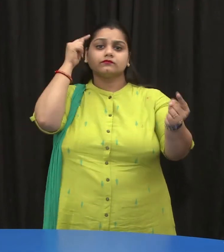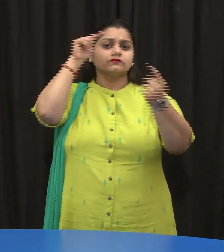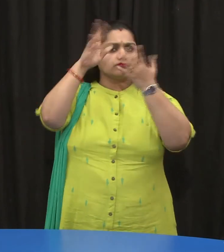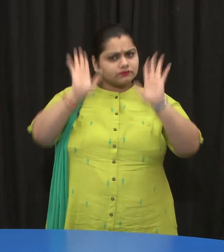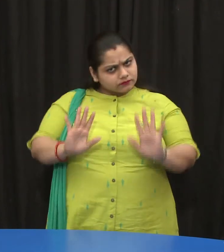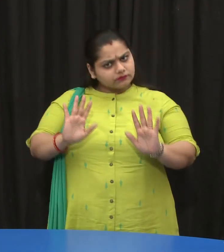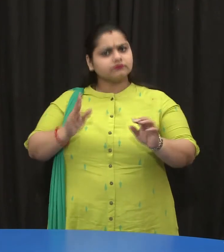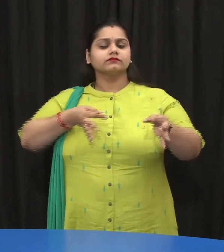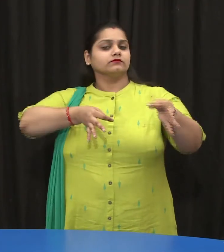Example,